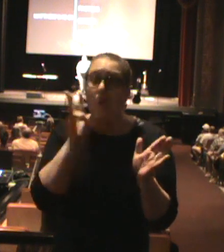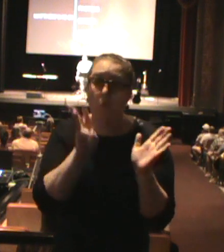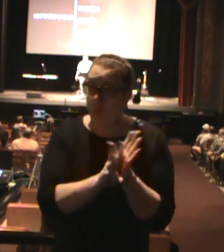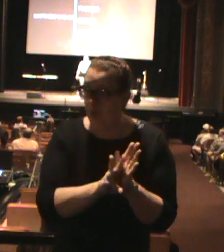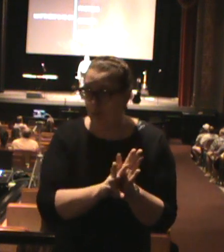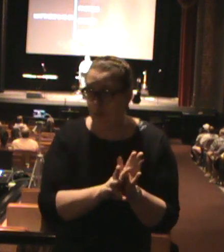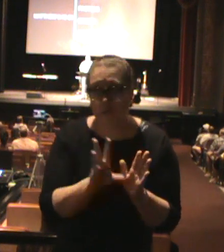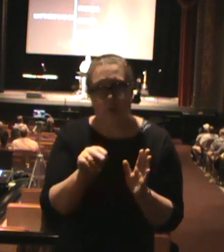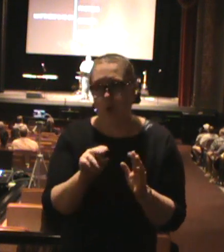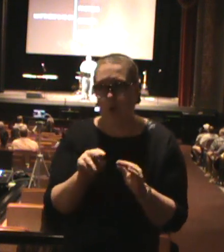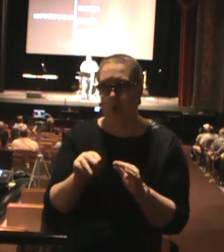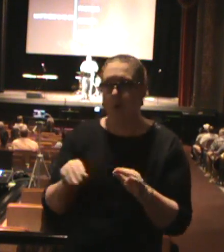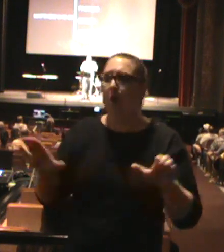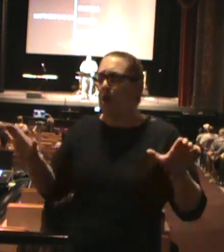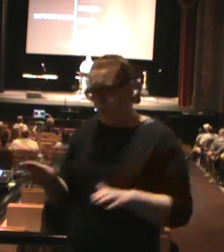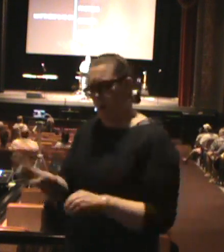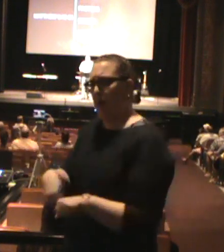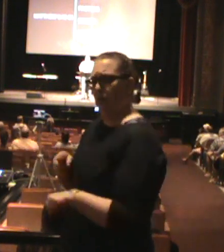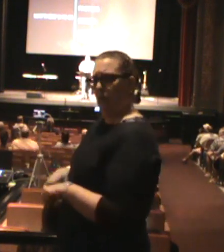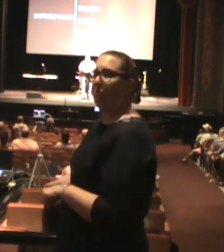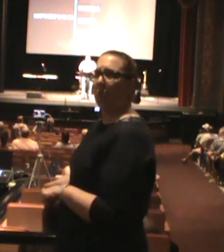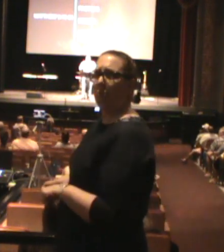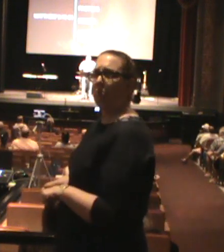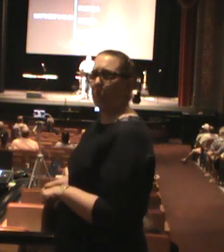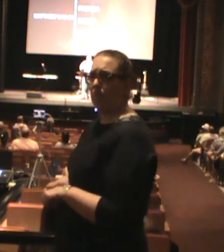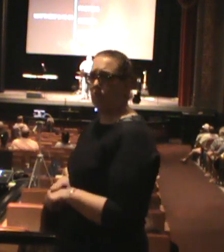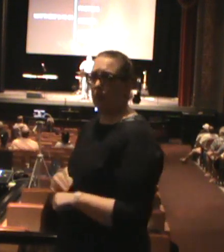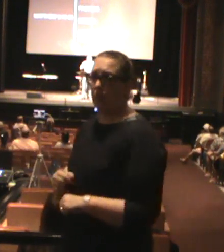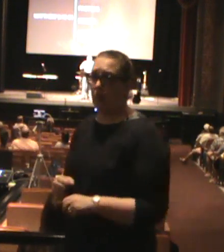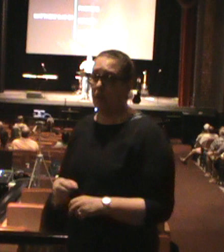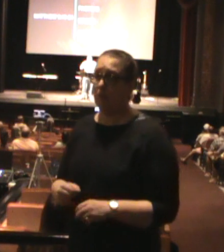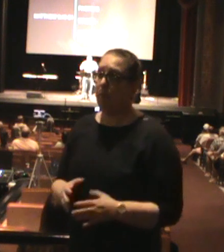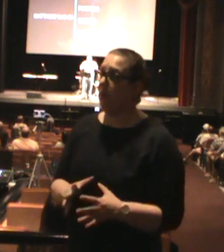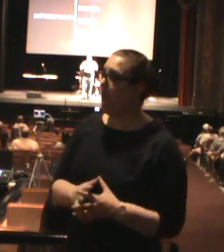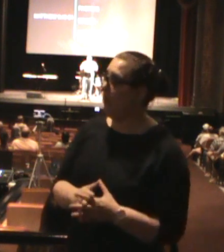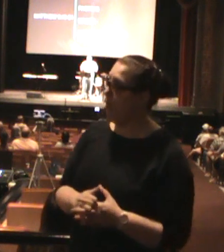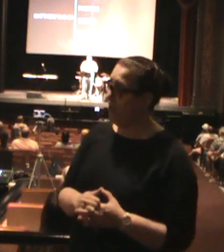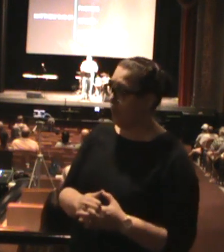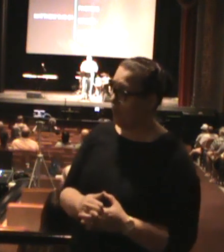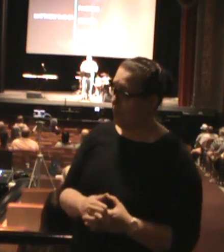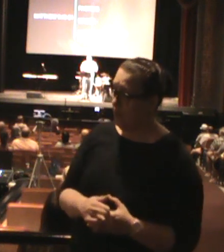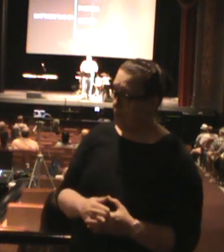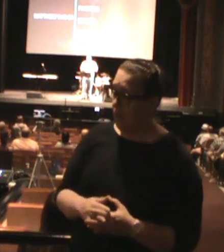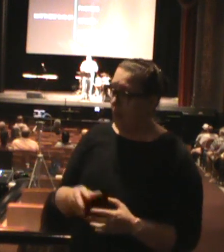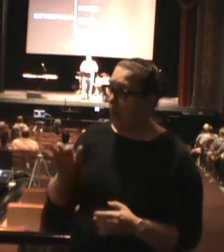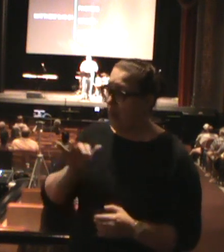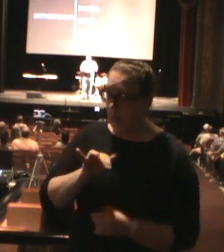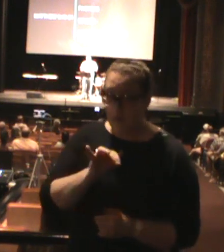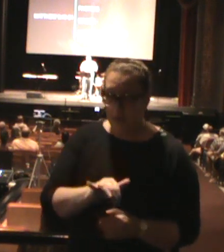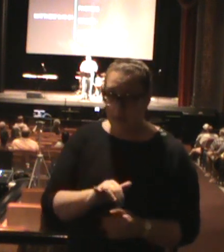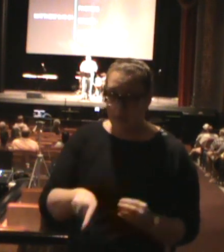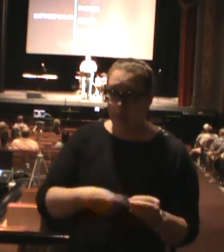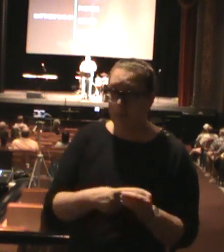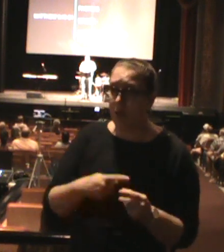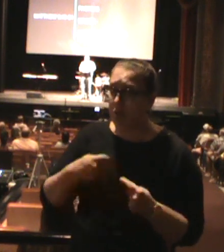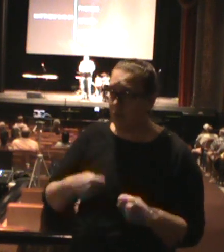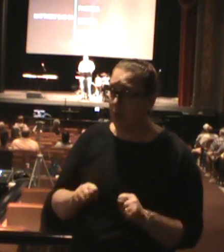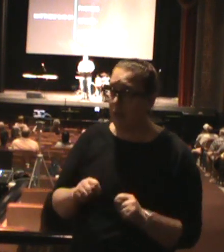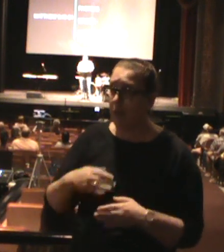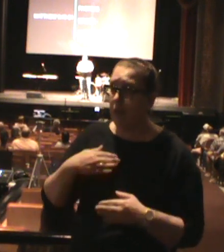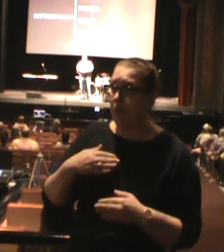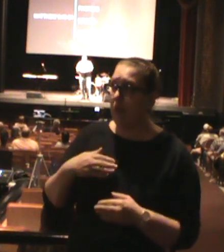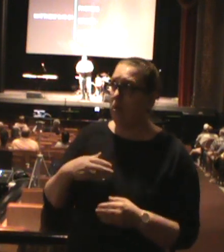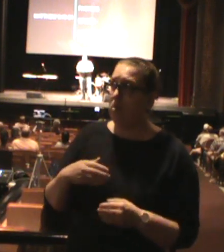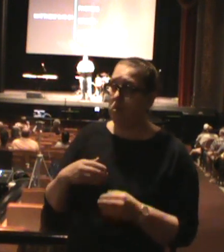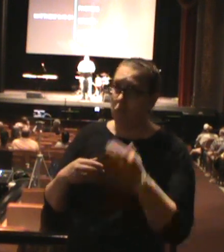of chapter 6, the teaching is still in the realm of trying to please the Lord, but it's talking about when it comes to material